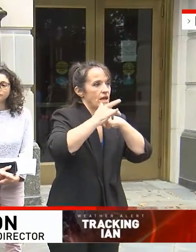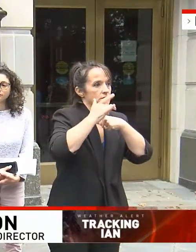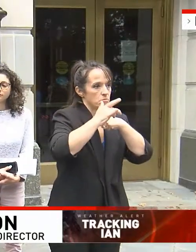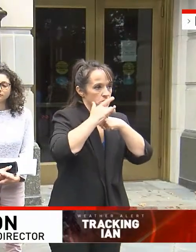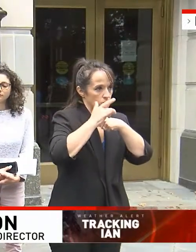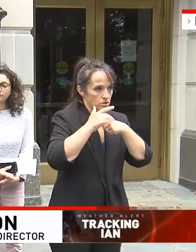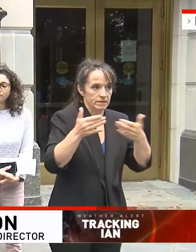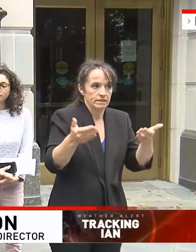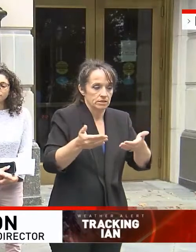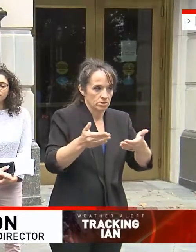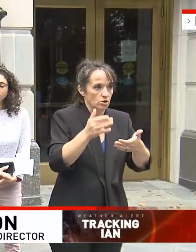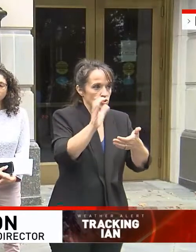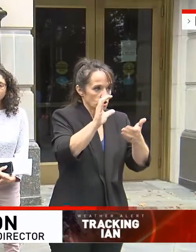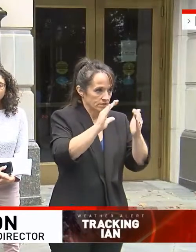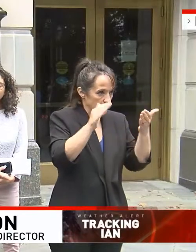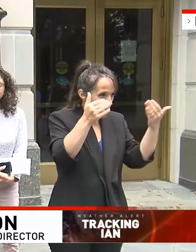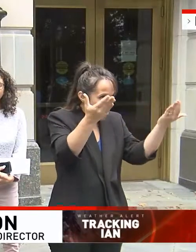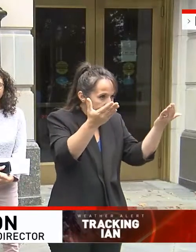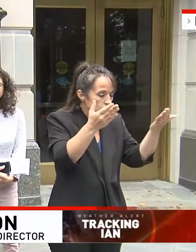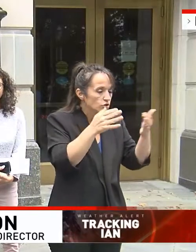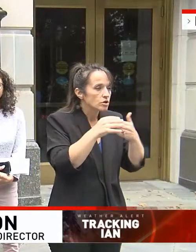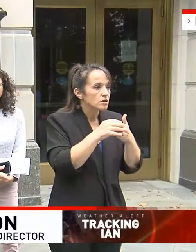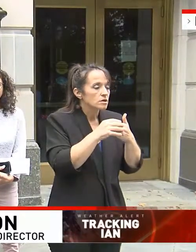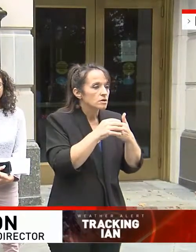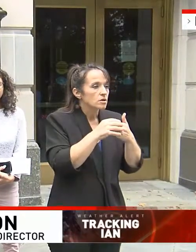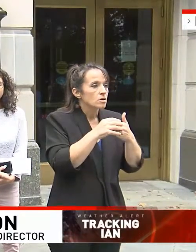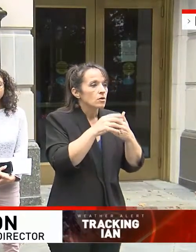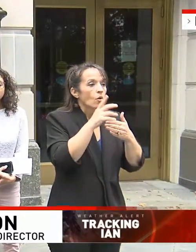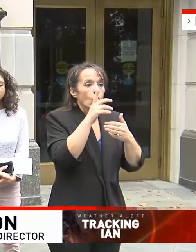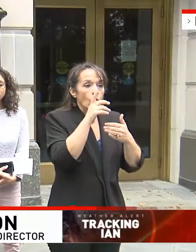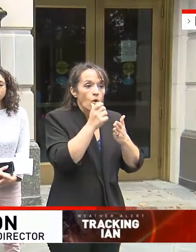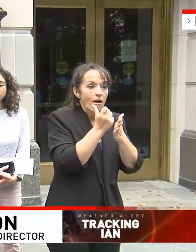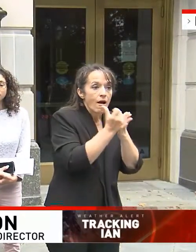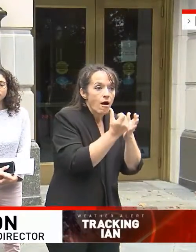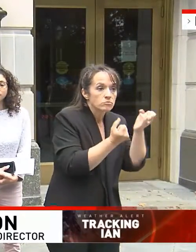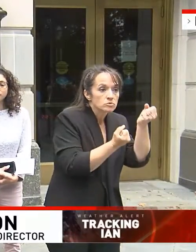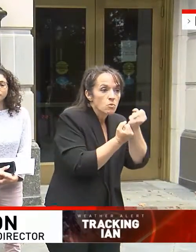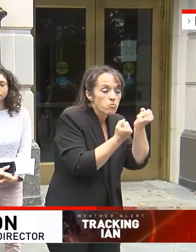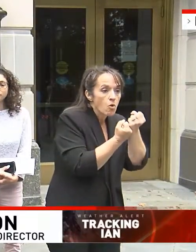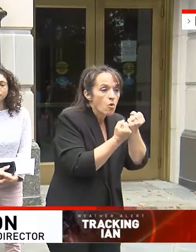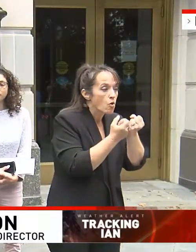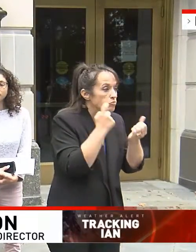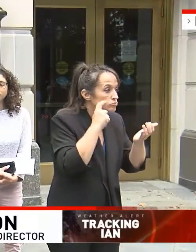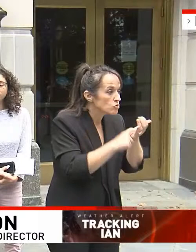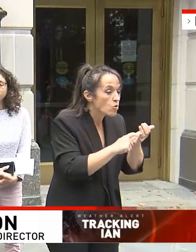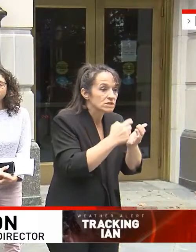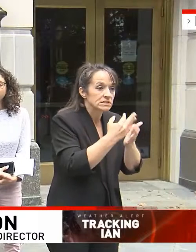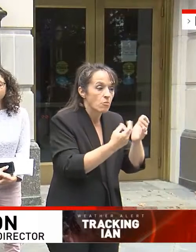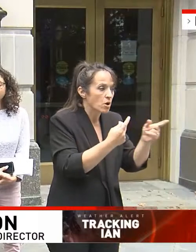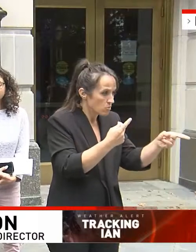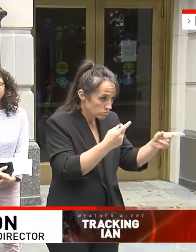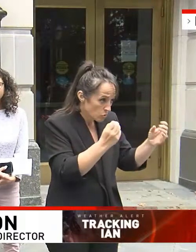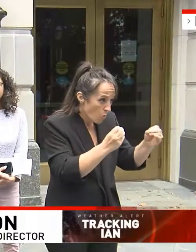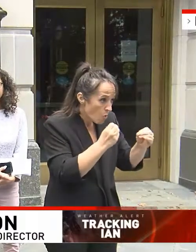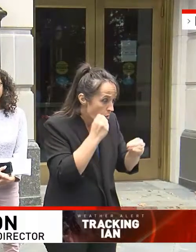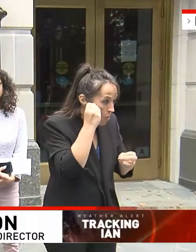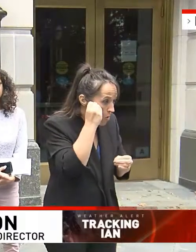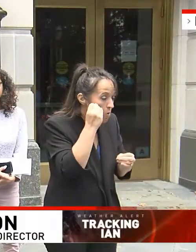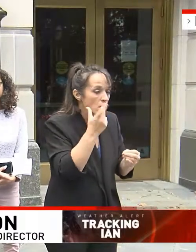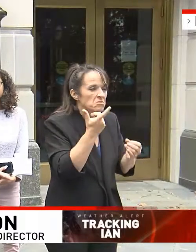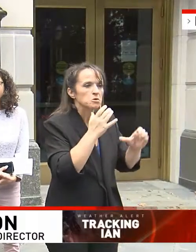during this storm. We would ask those that support them, our service providers and others, to ensure that we communicate